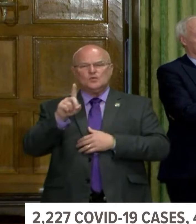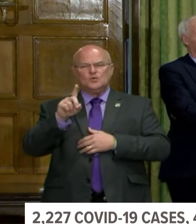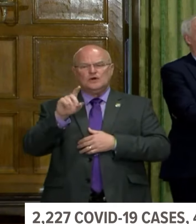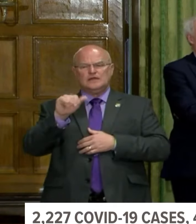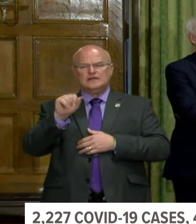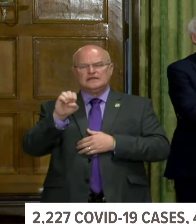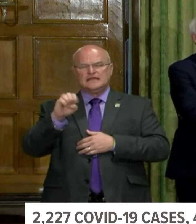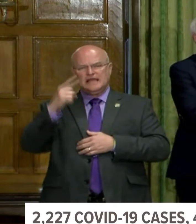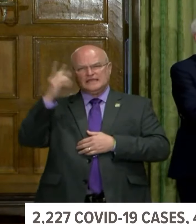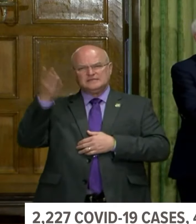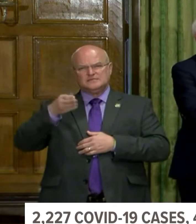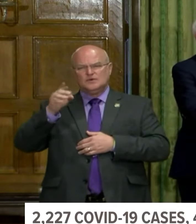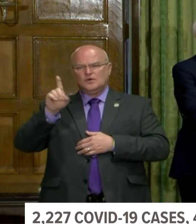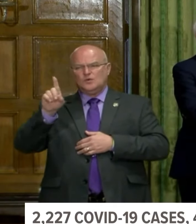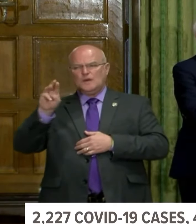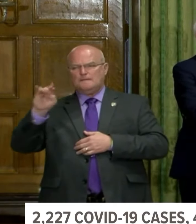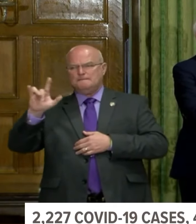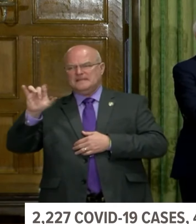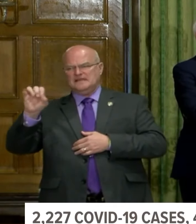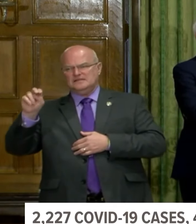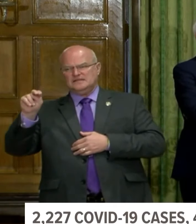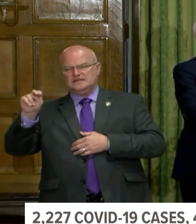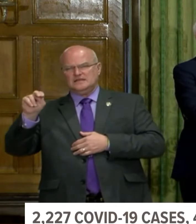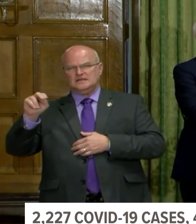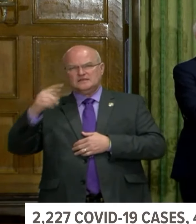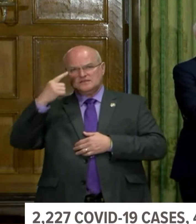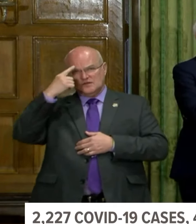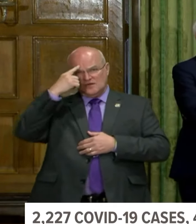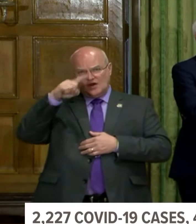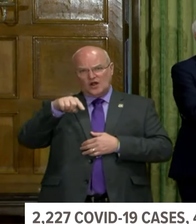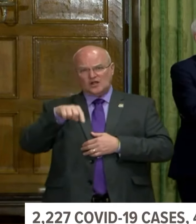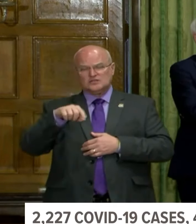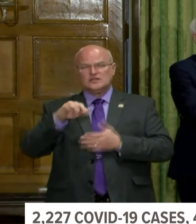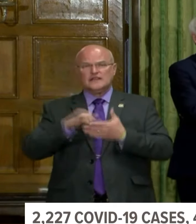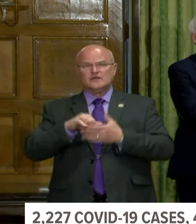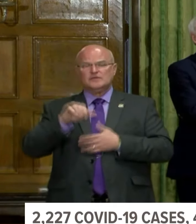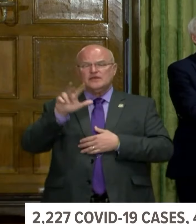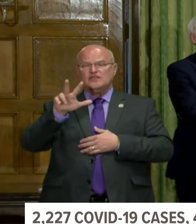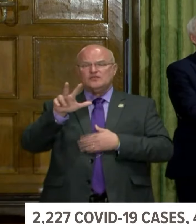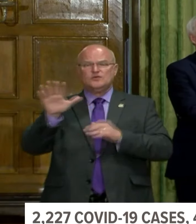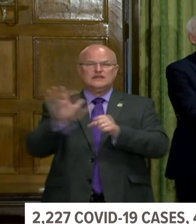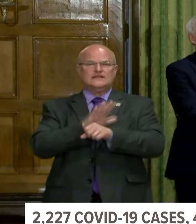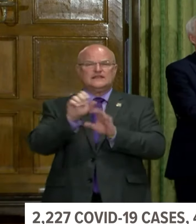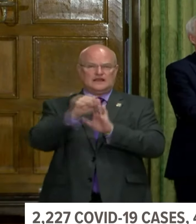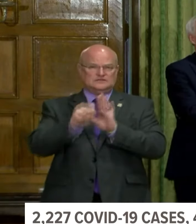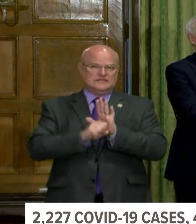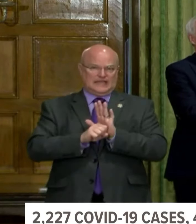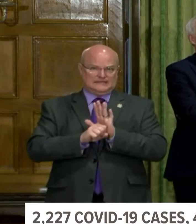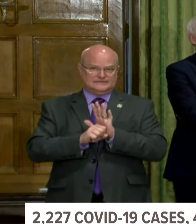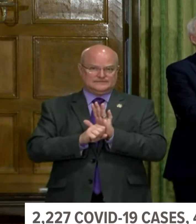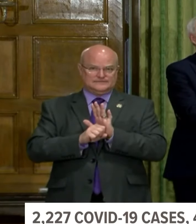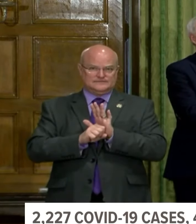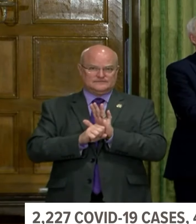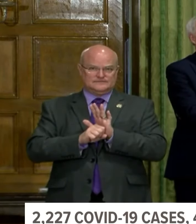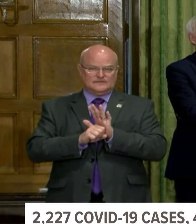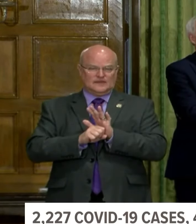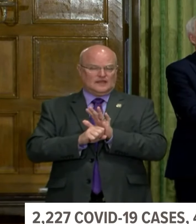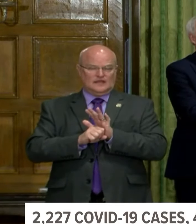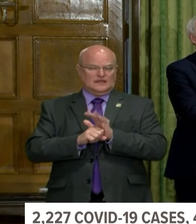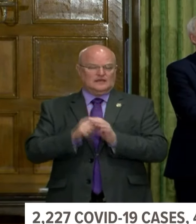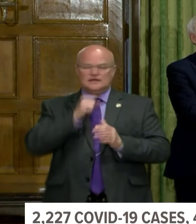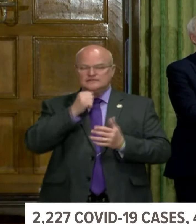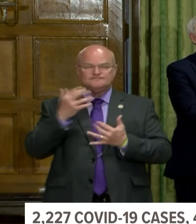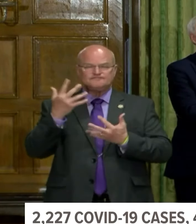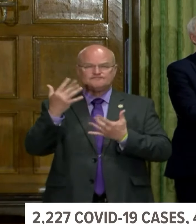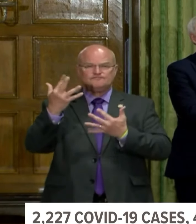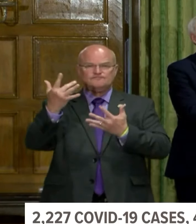million, which would be, for Arkansas, 3 cases in the entire state. I don't think we have to wait